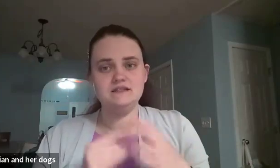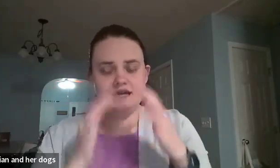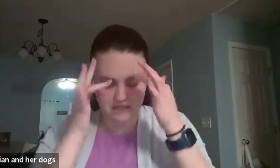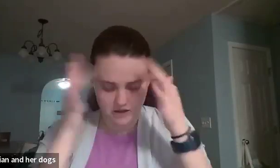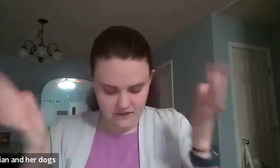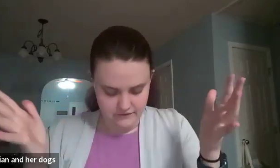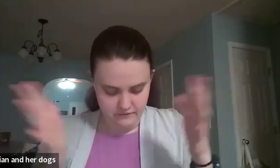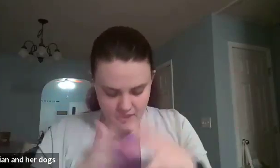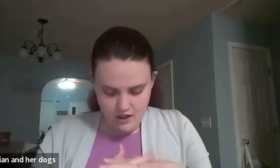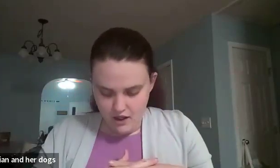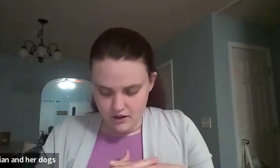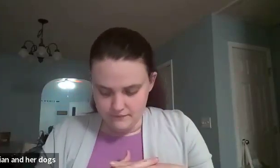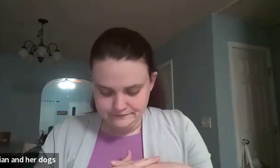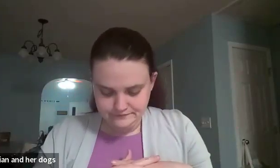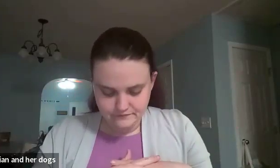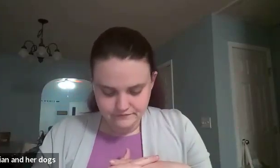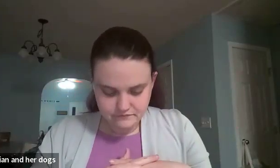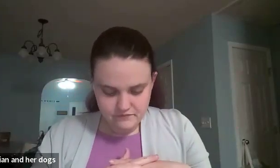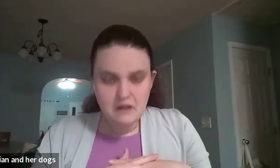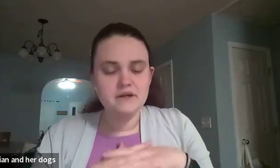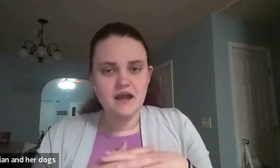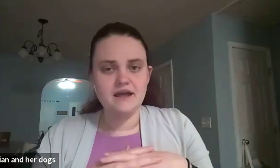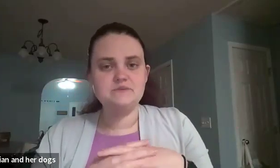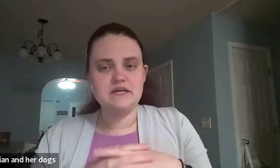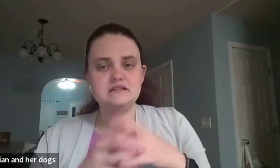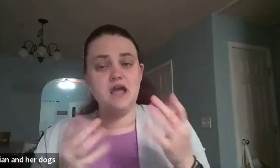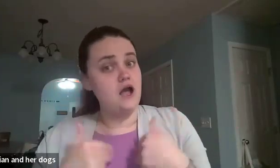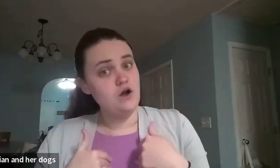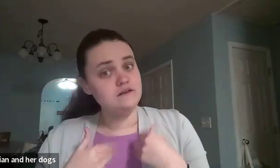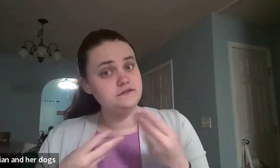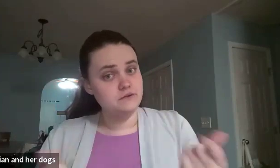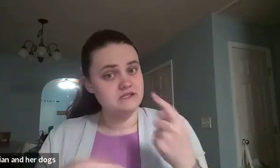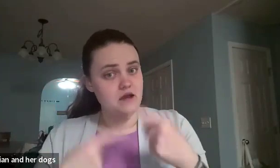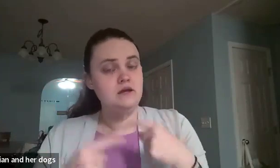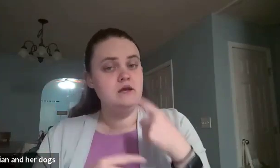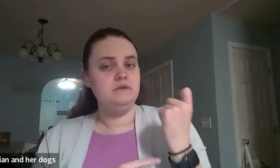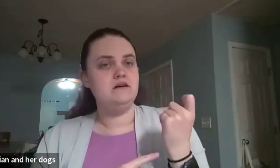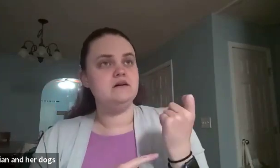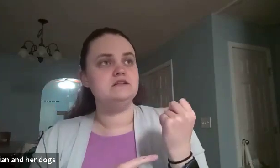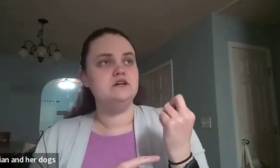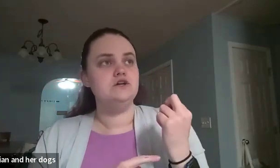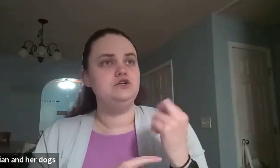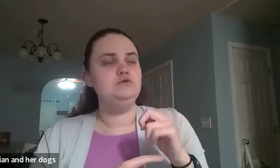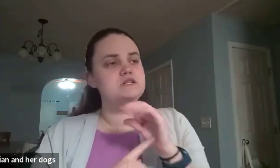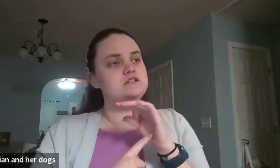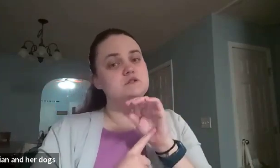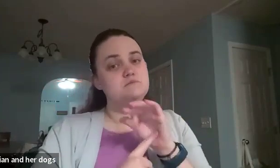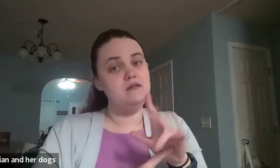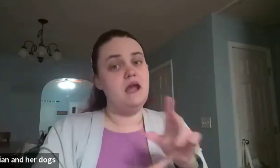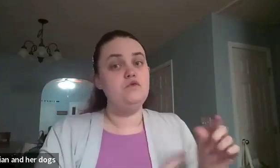signs and I cannot think of them. Um, but yeah, it's basically, I call it a fluid sign because you are still spelling out